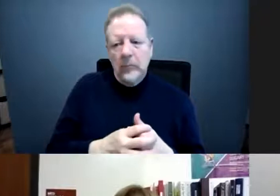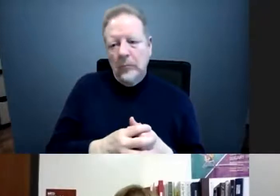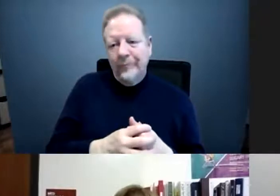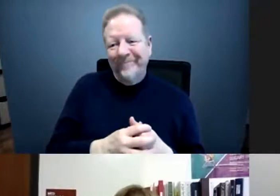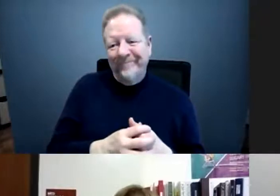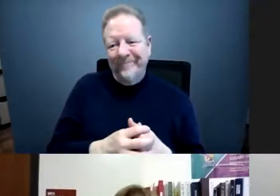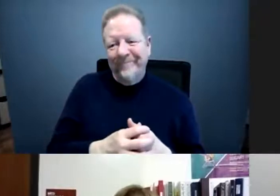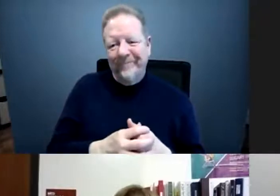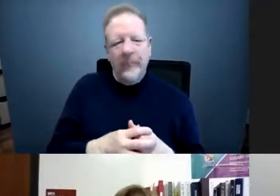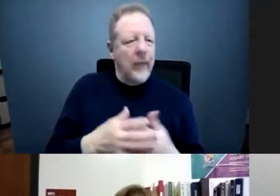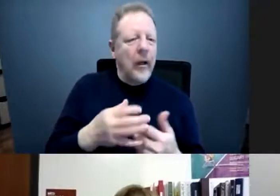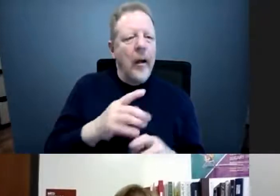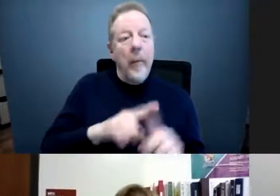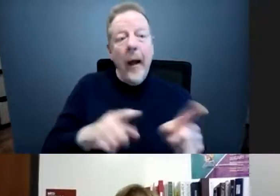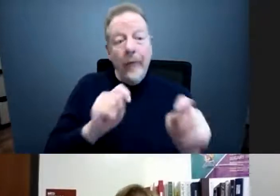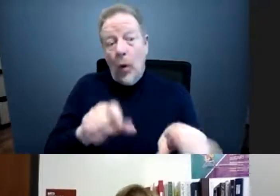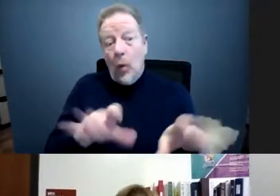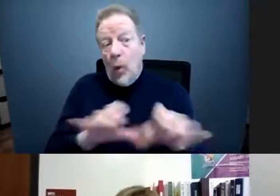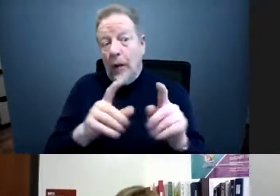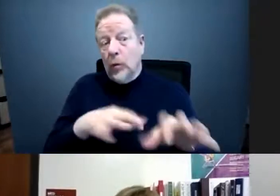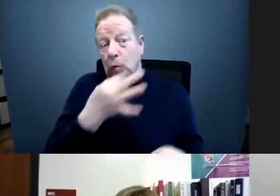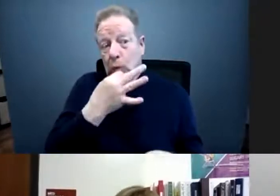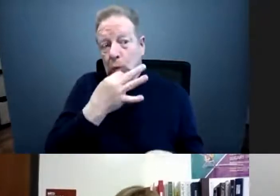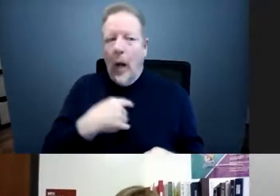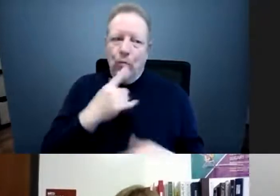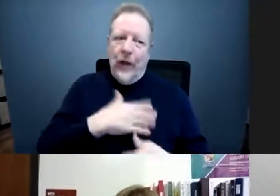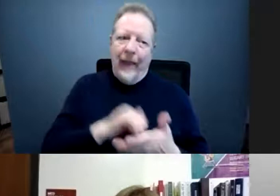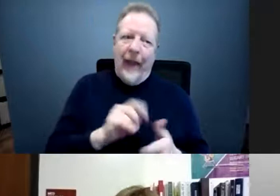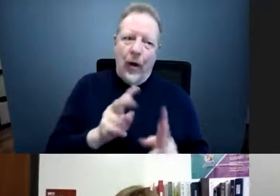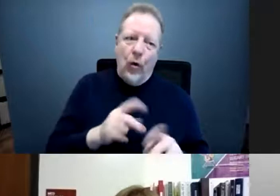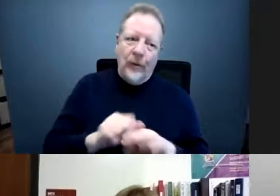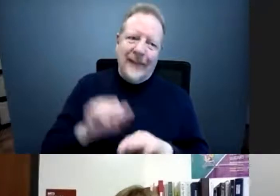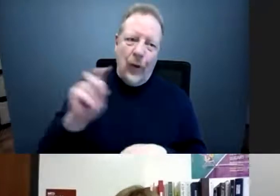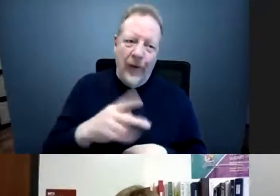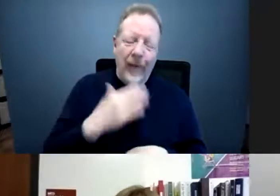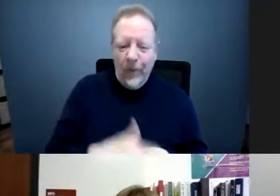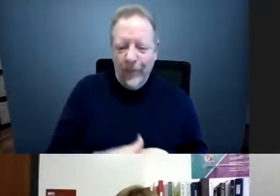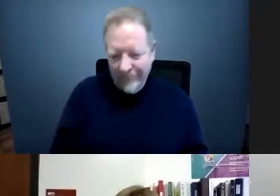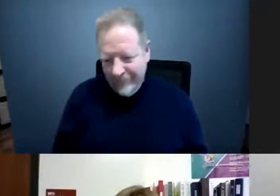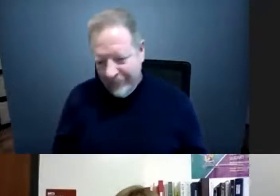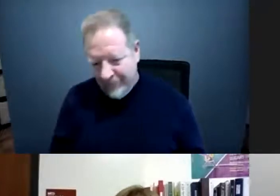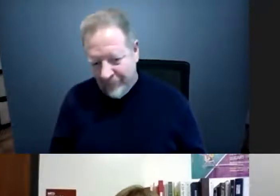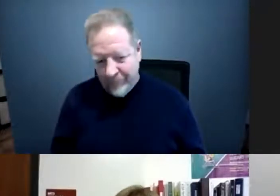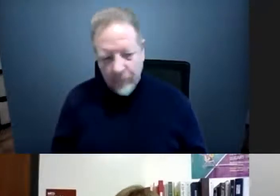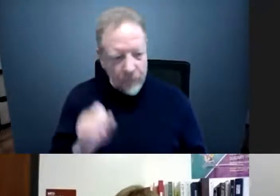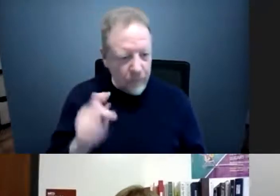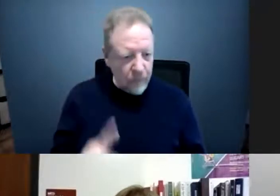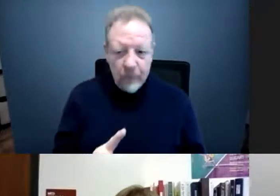than later. Okay. All right, thank you. All right, Caroline, nice to see you